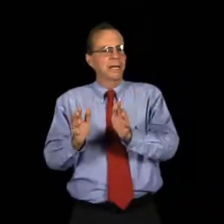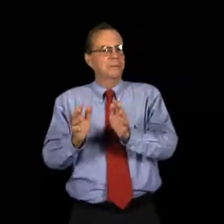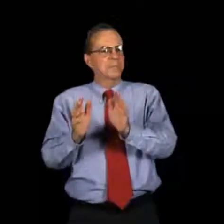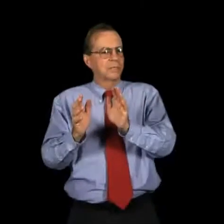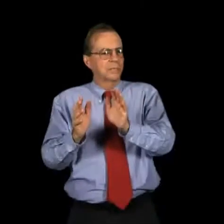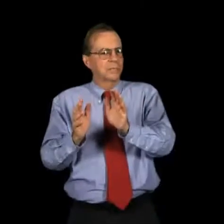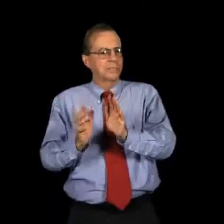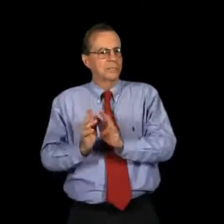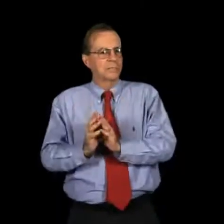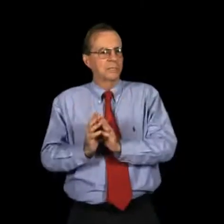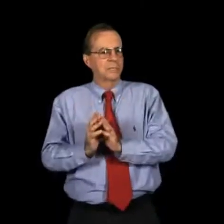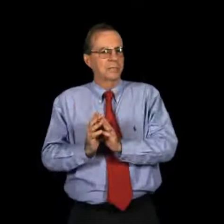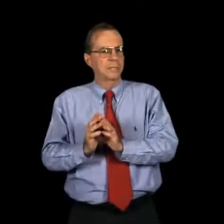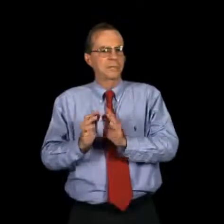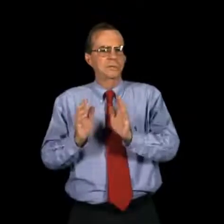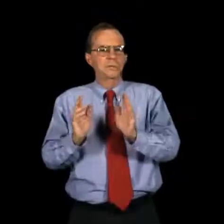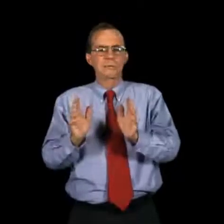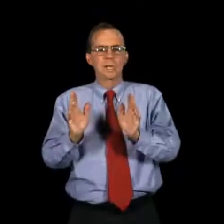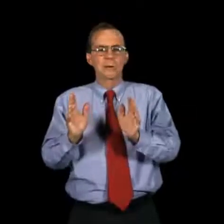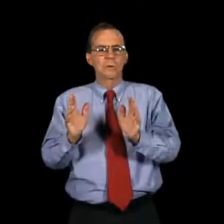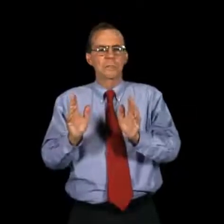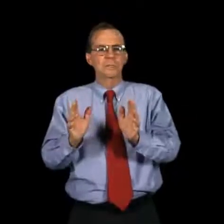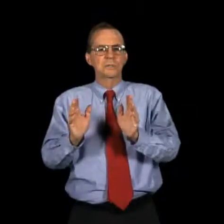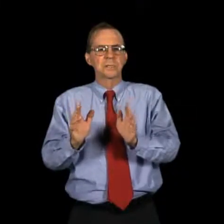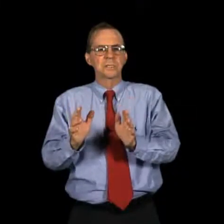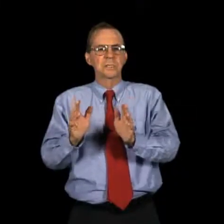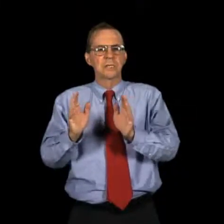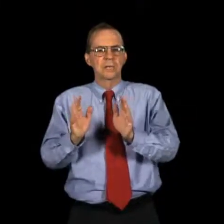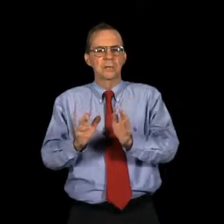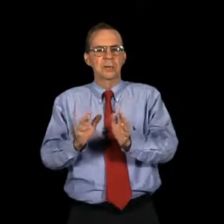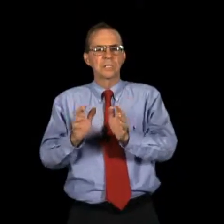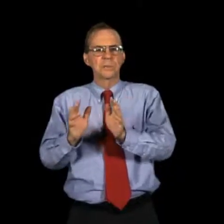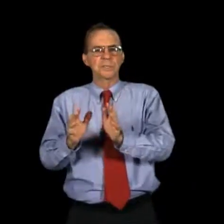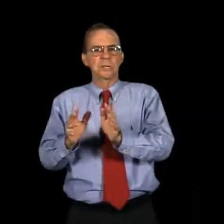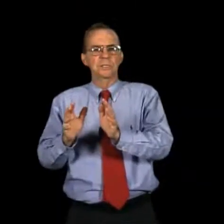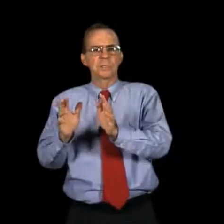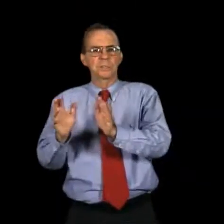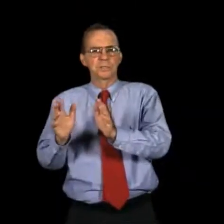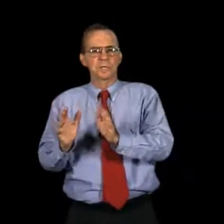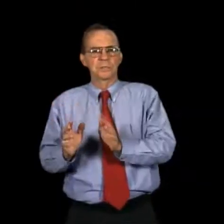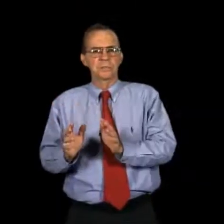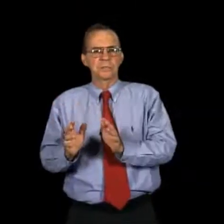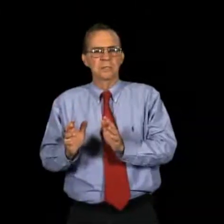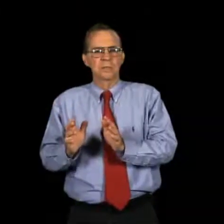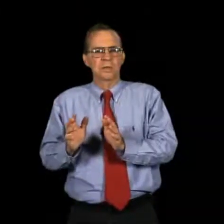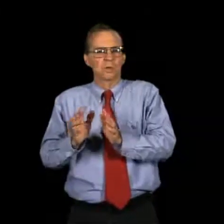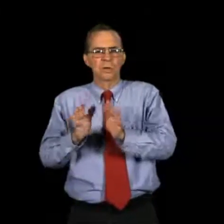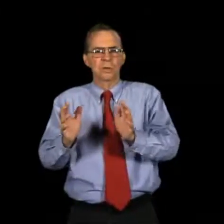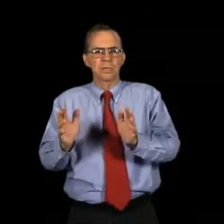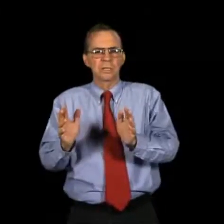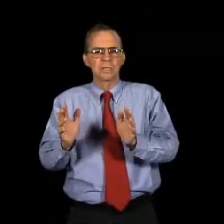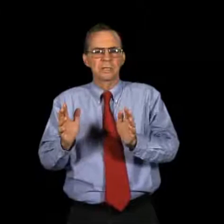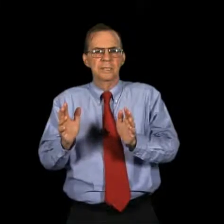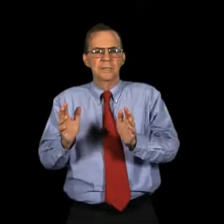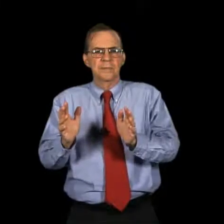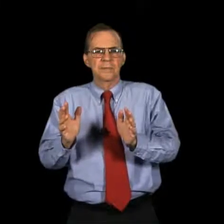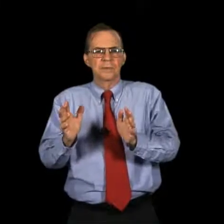times in a no-limit tournament you do not want to risk a large percentage of your chips or an all-in with